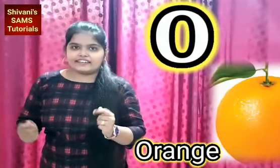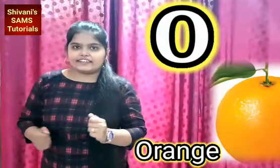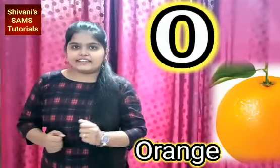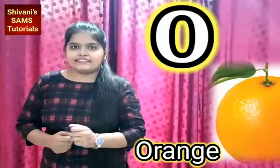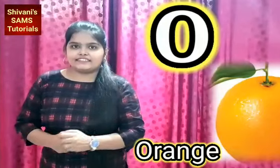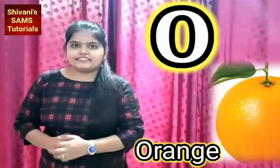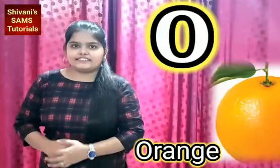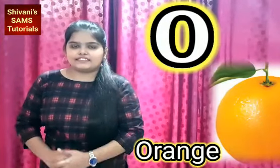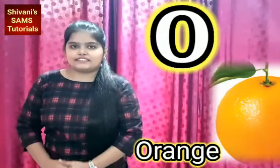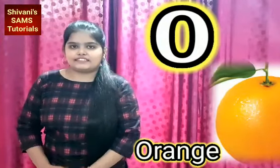orange.